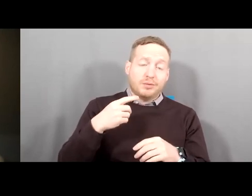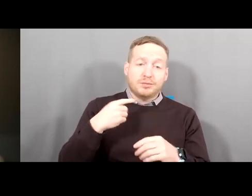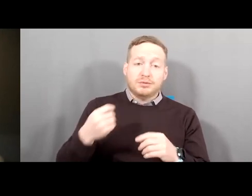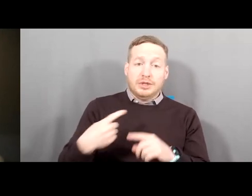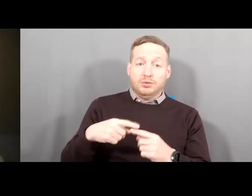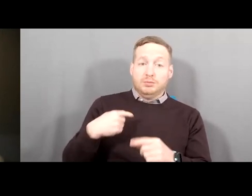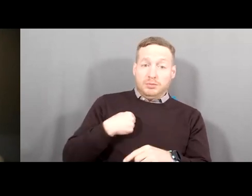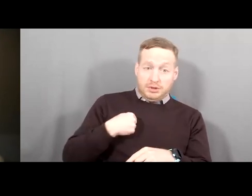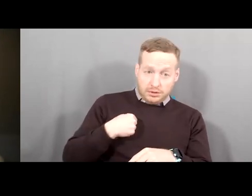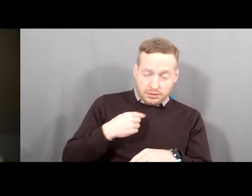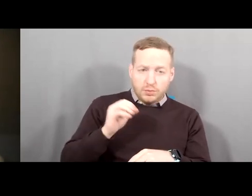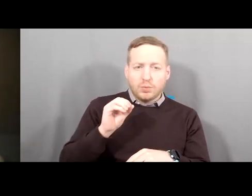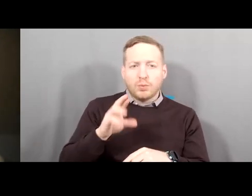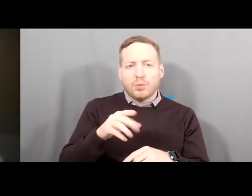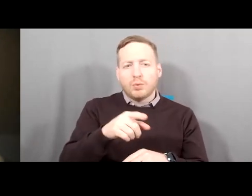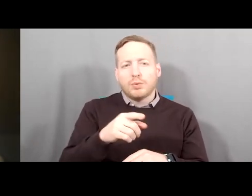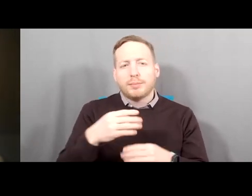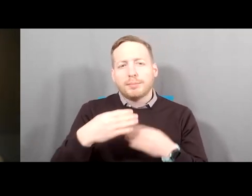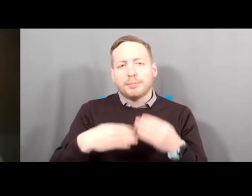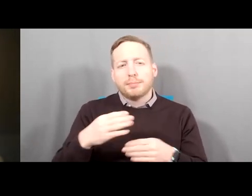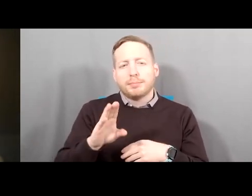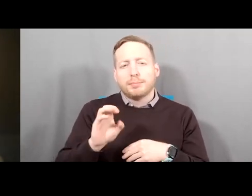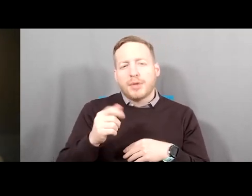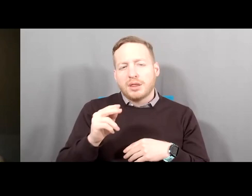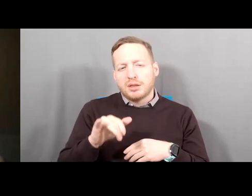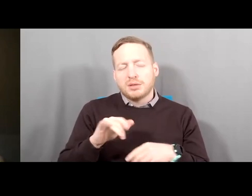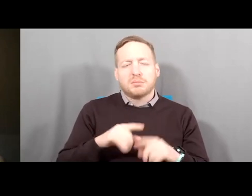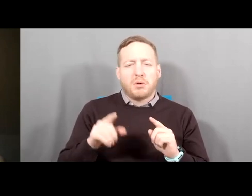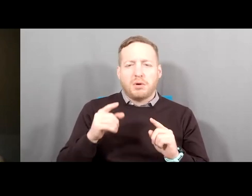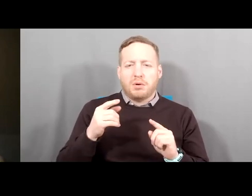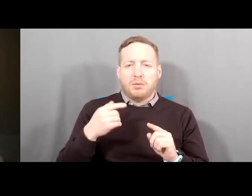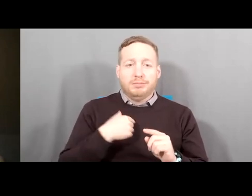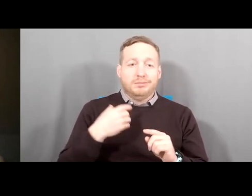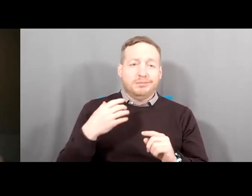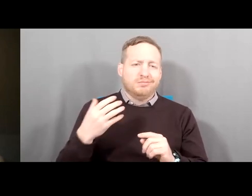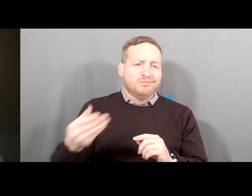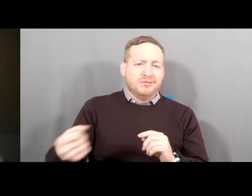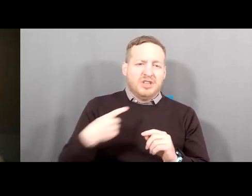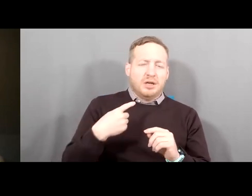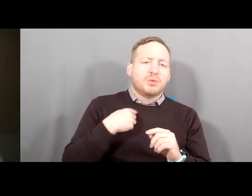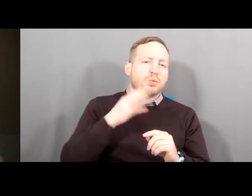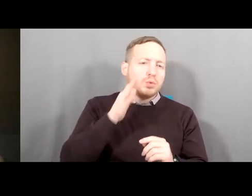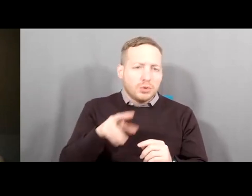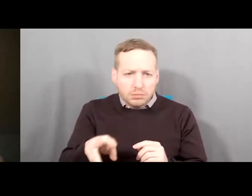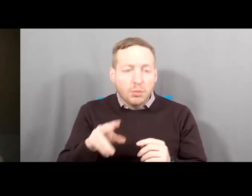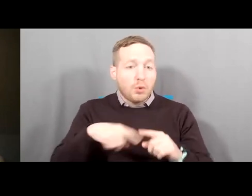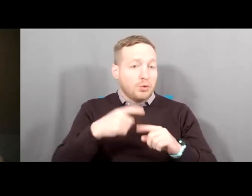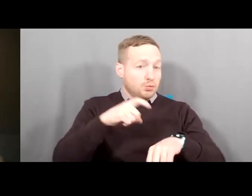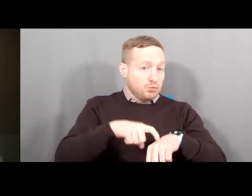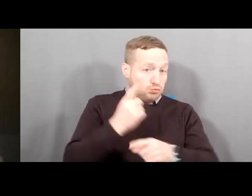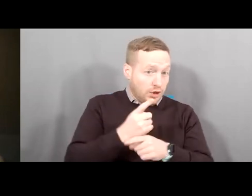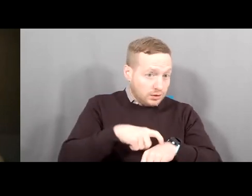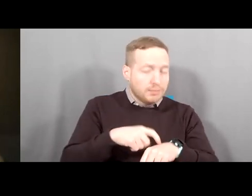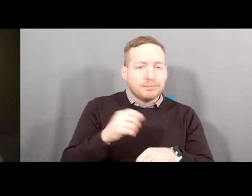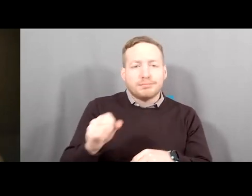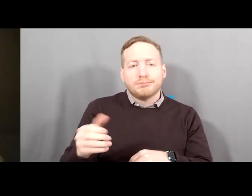click on that and tell me that you want to ask a question or send it to Bethany. Direct